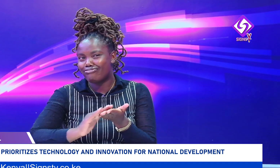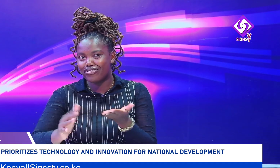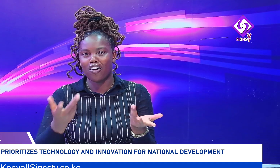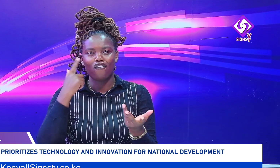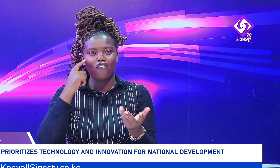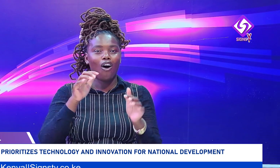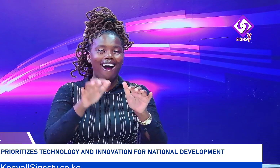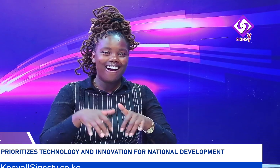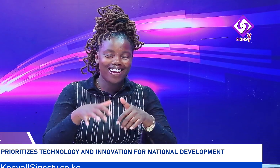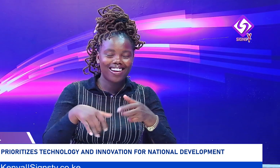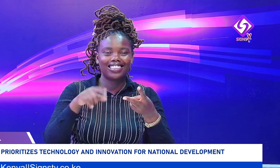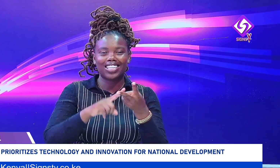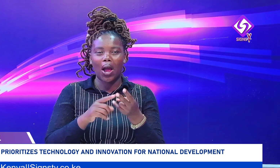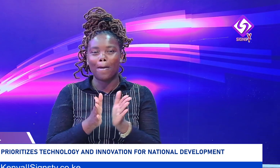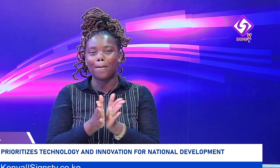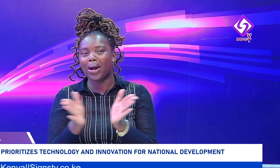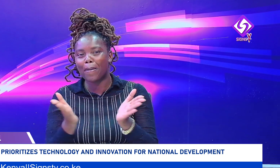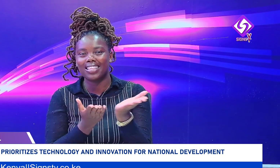public service delivery,